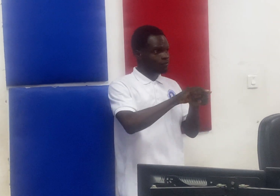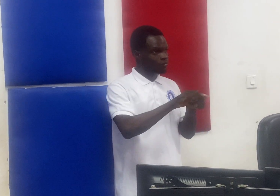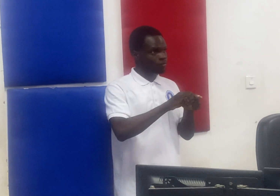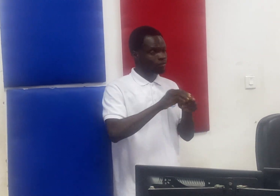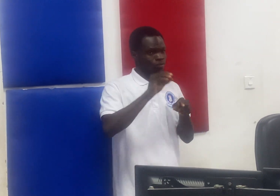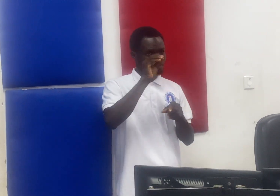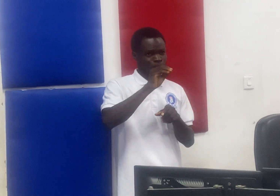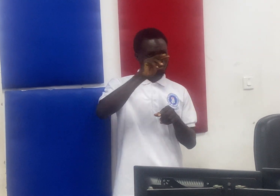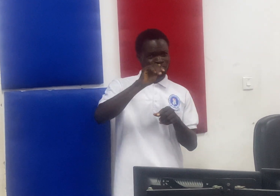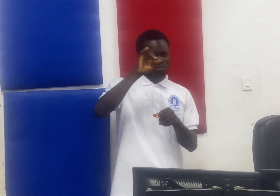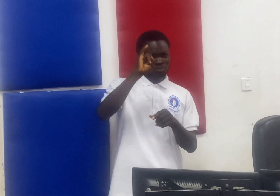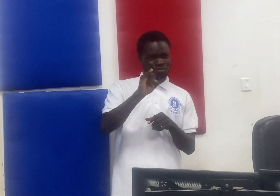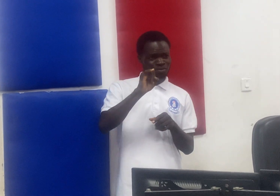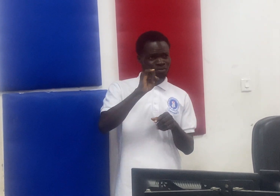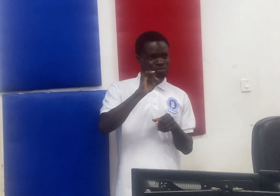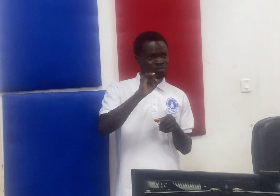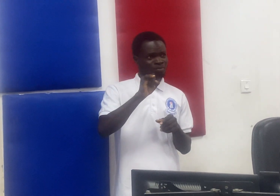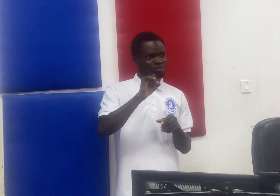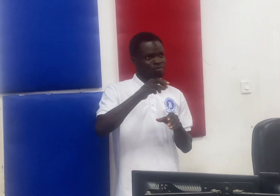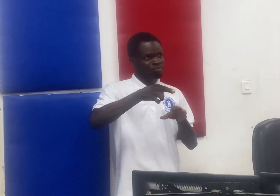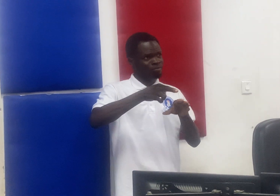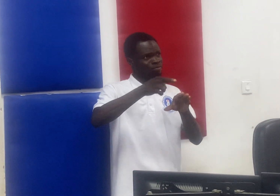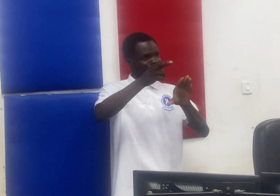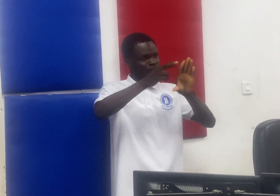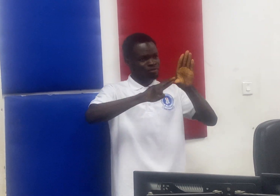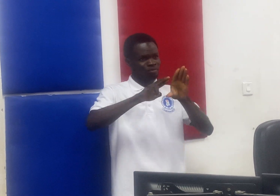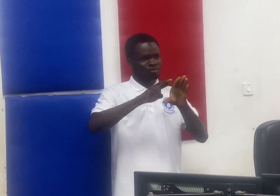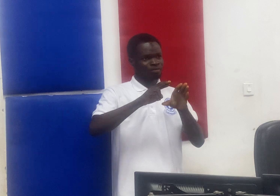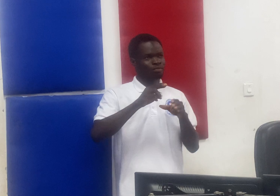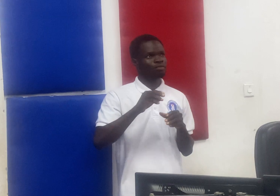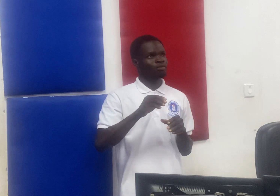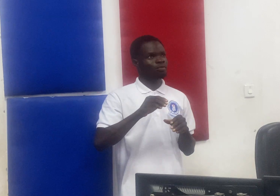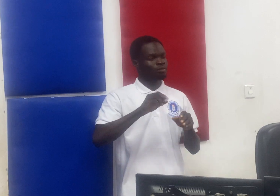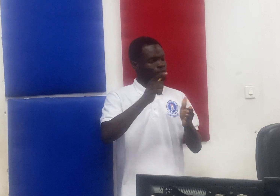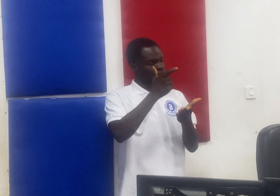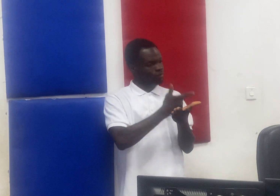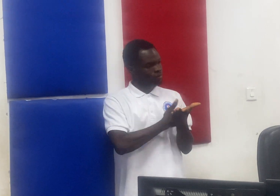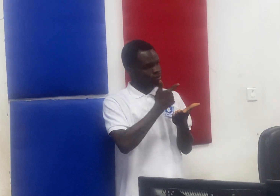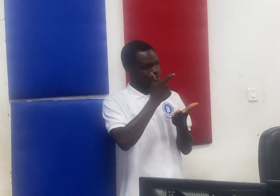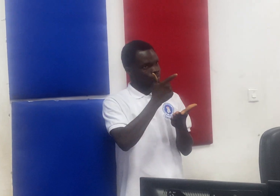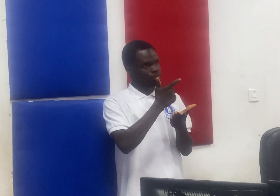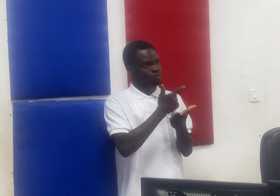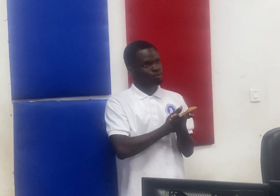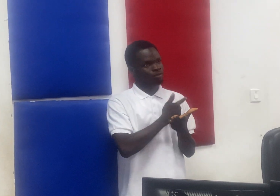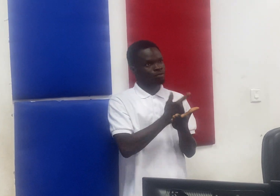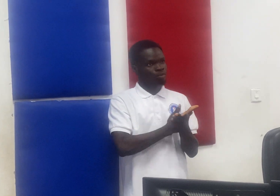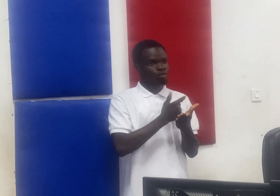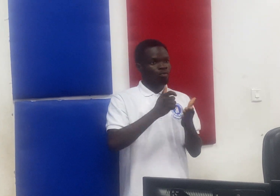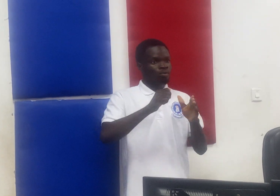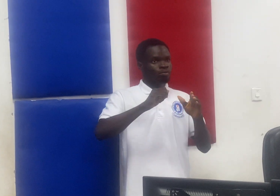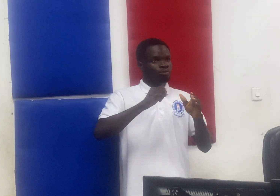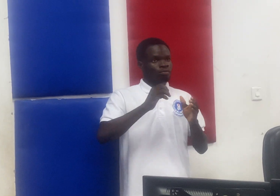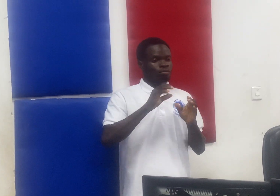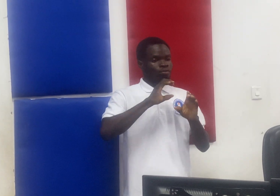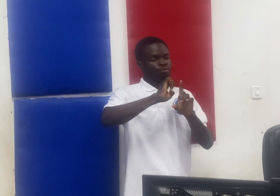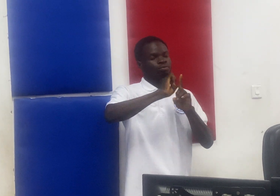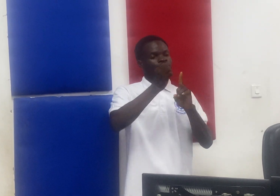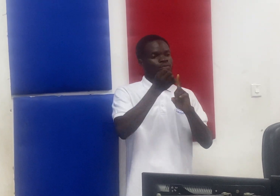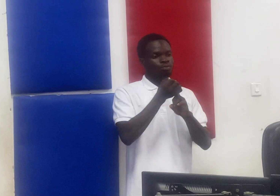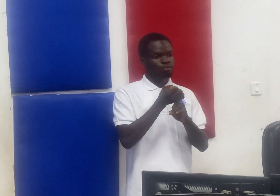Regional PRO for Ghana Society of Persons with Disability Workers Union. Please, you are welcome